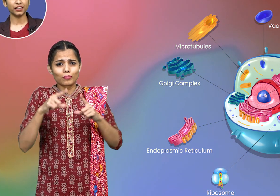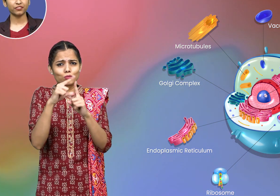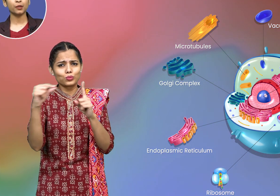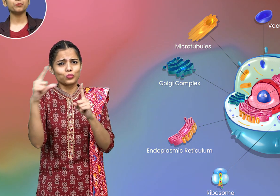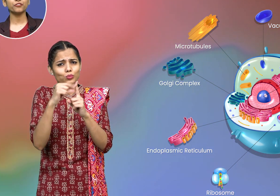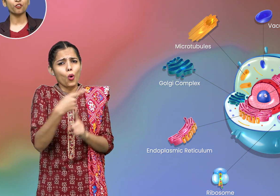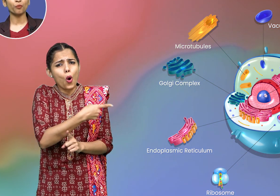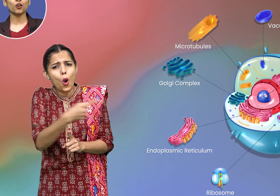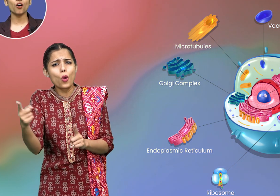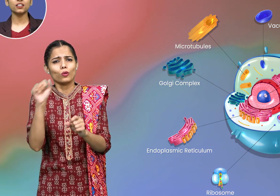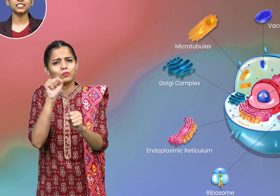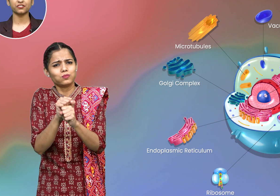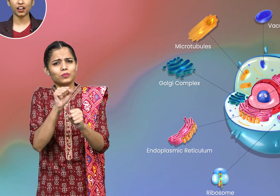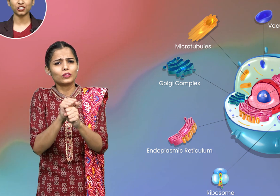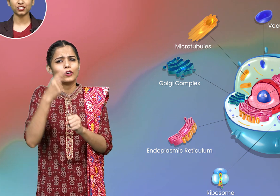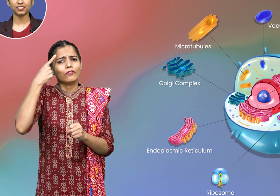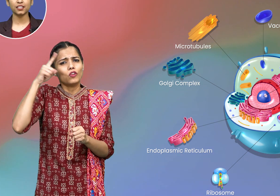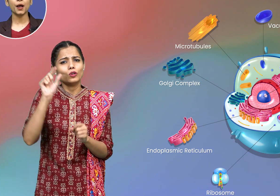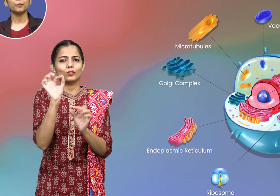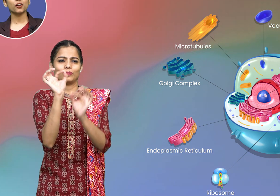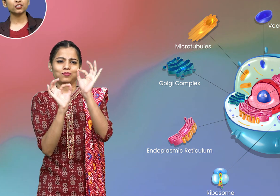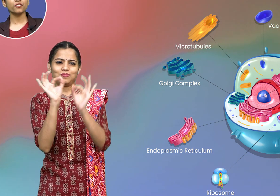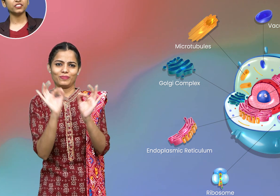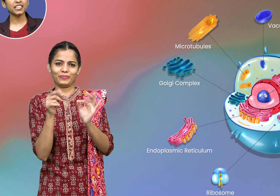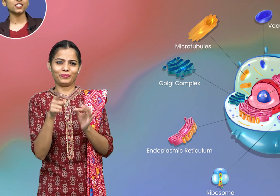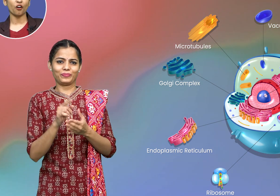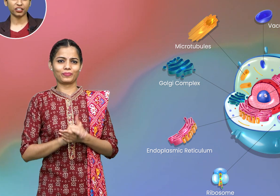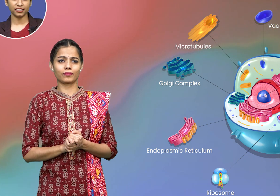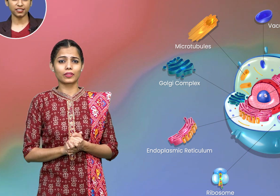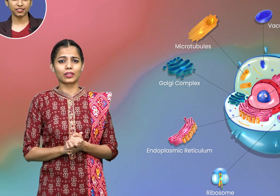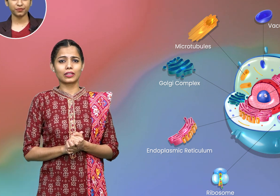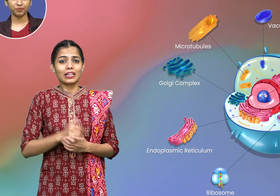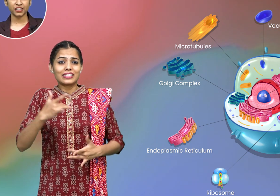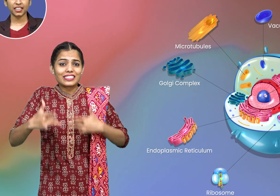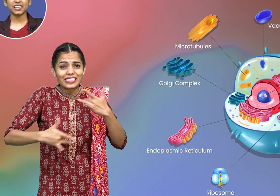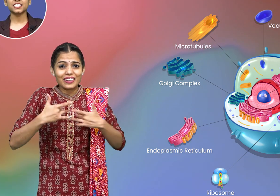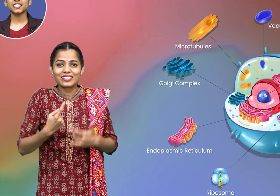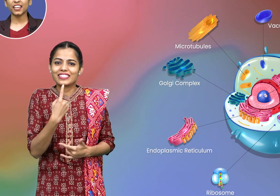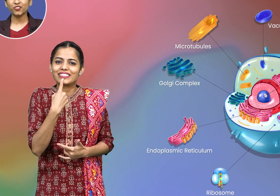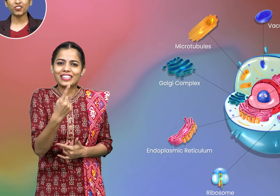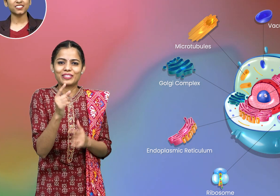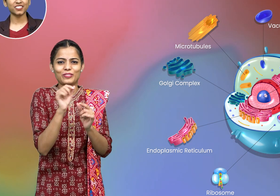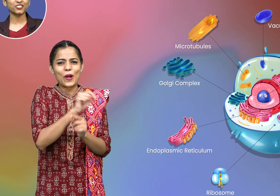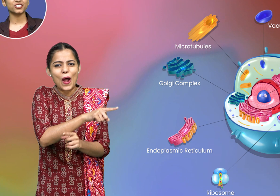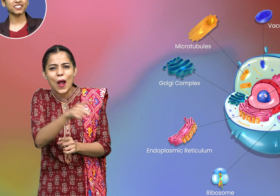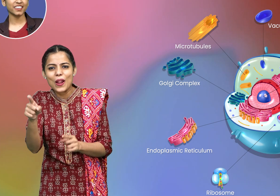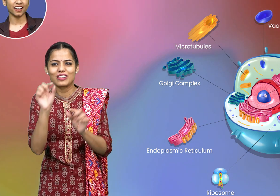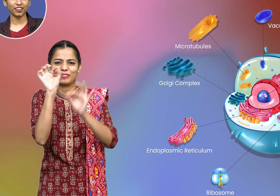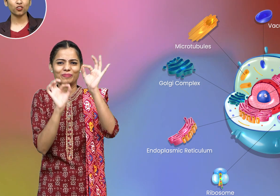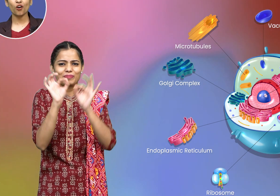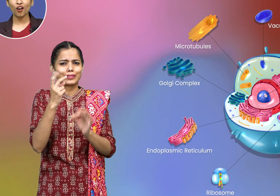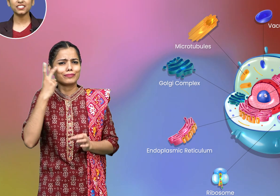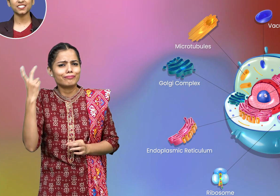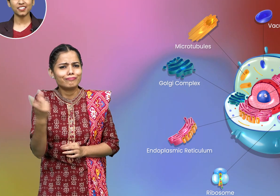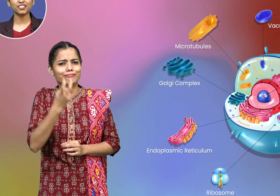to live and perform all its functions because of these organelles. It is interesting to say